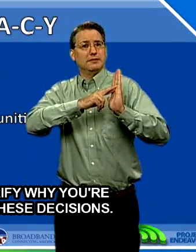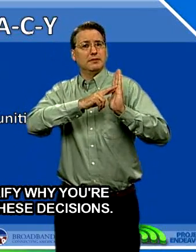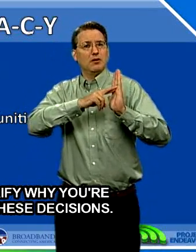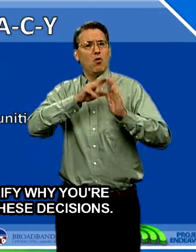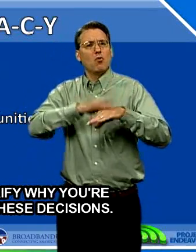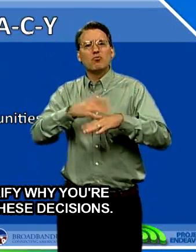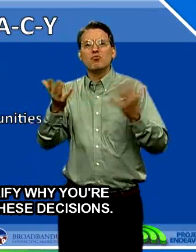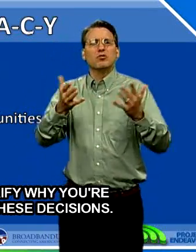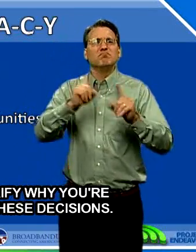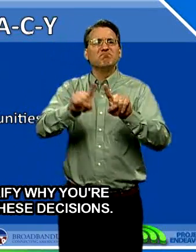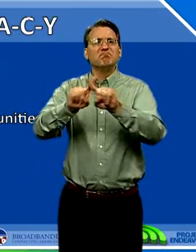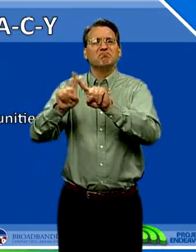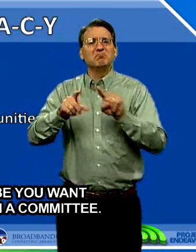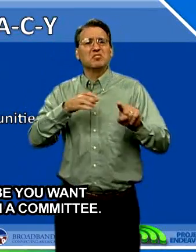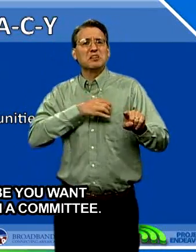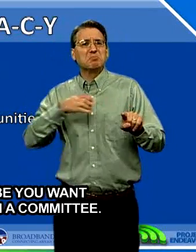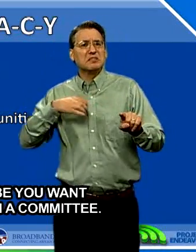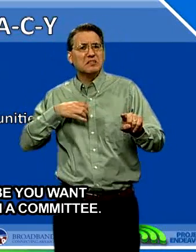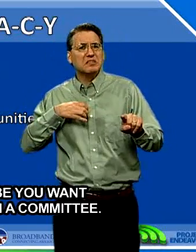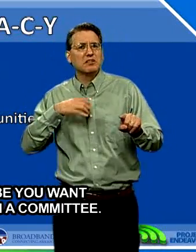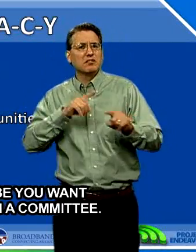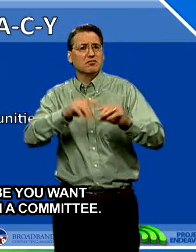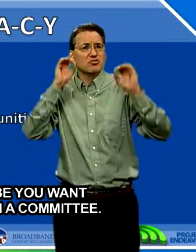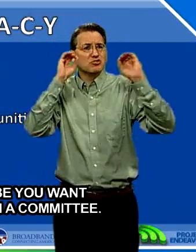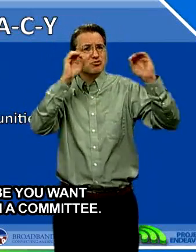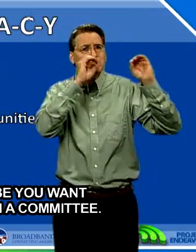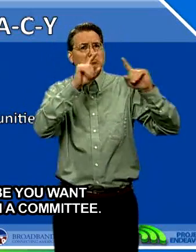why you're making these decisions. Maybe you want to join a committee.